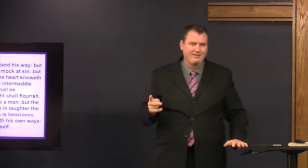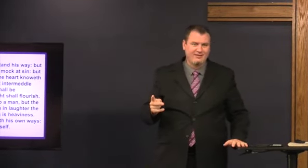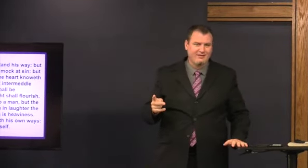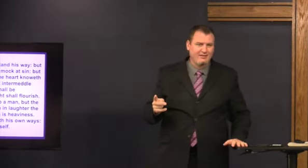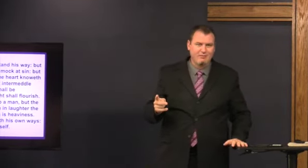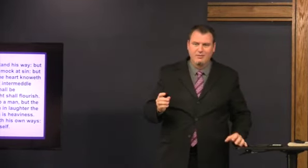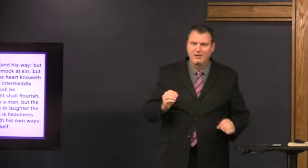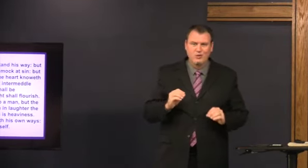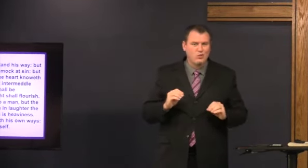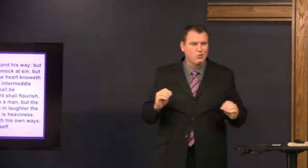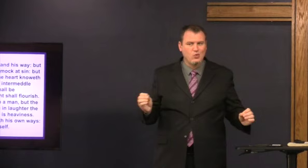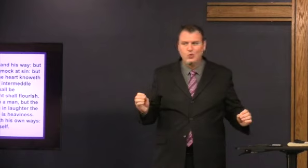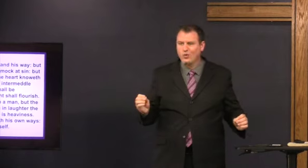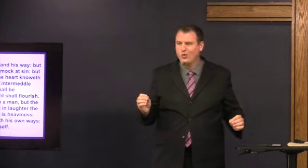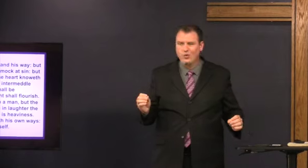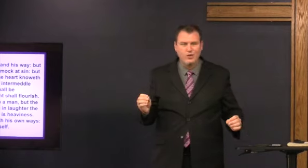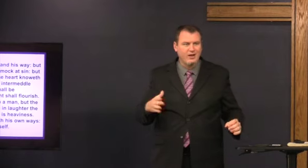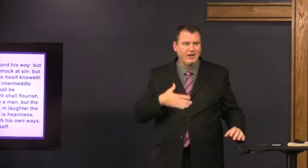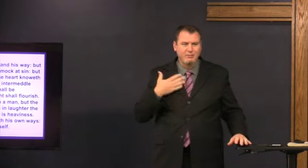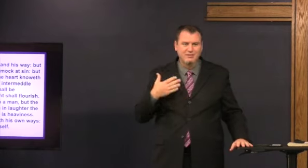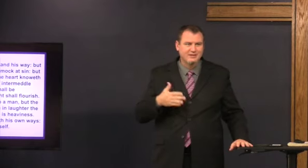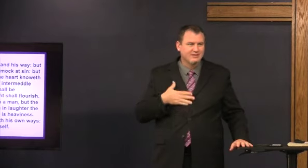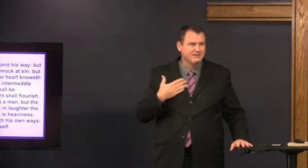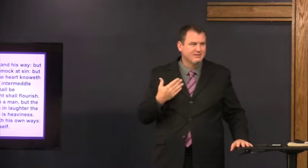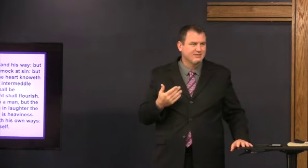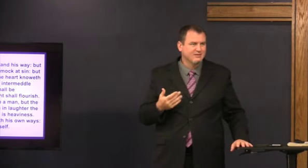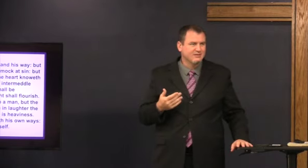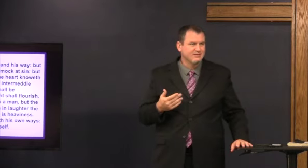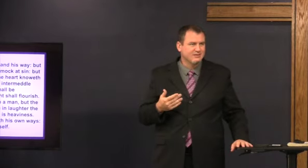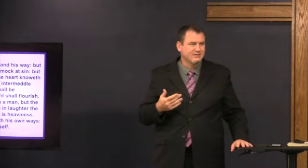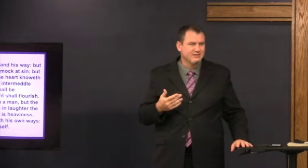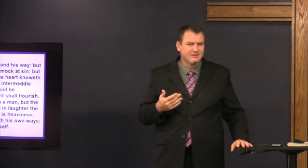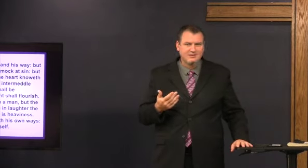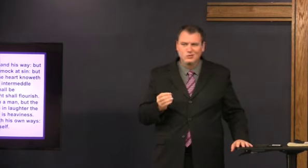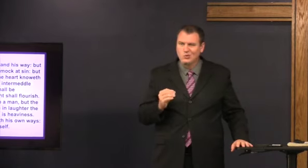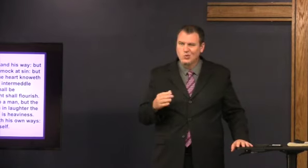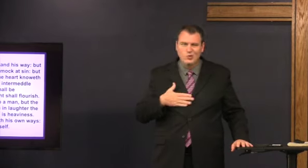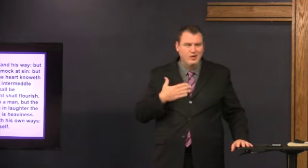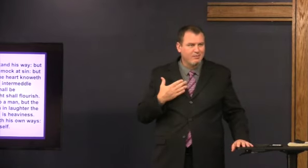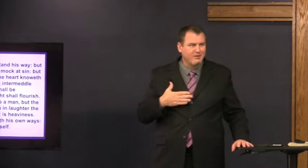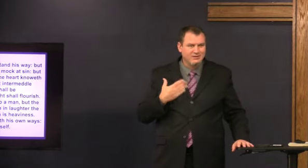They meet other famous people, but they're not happy.